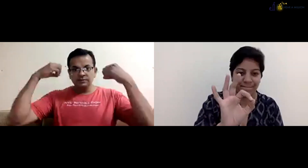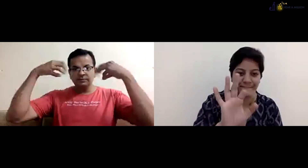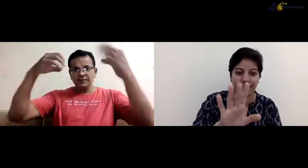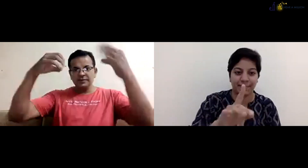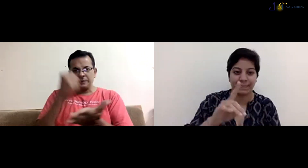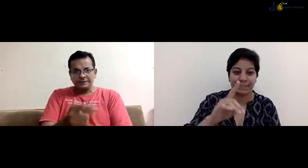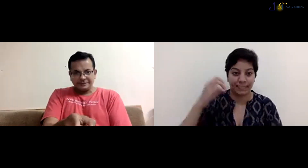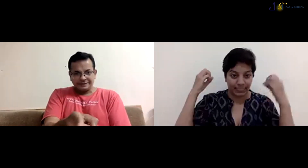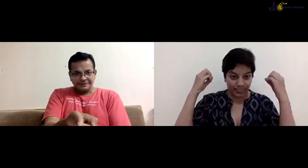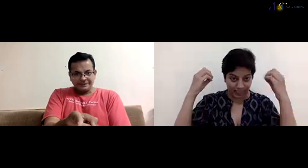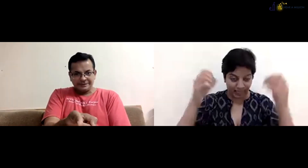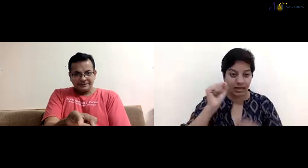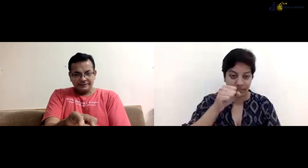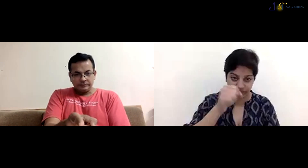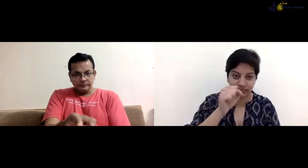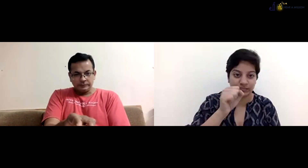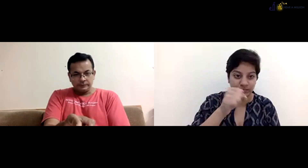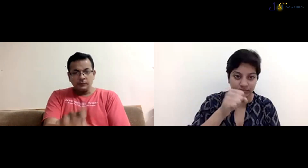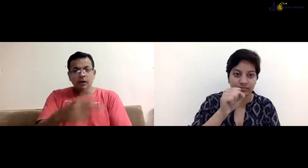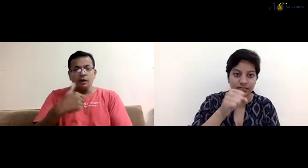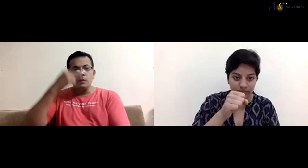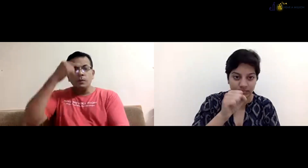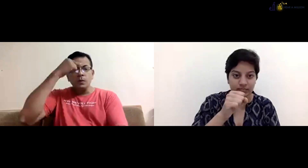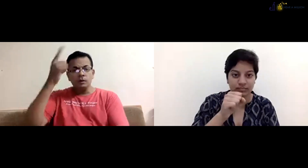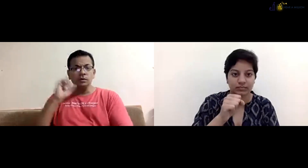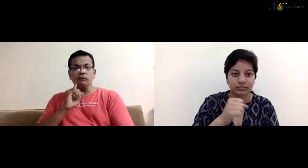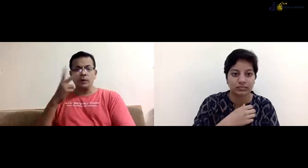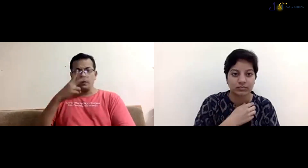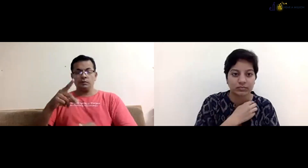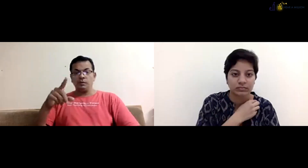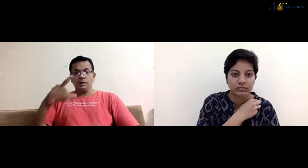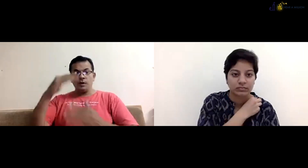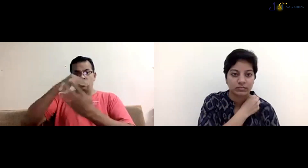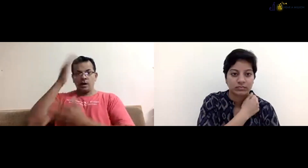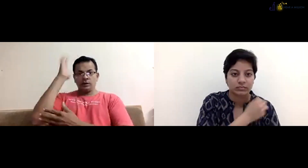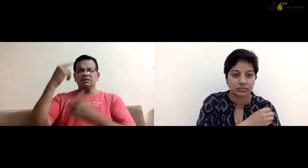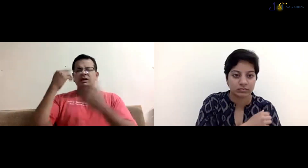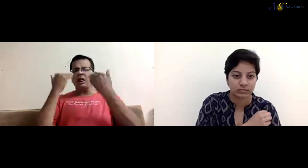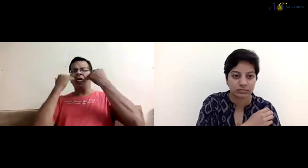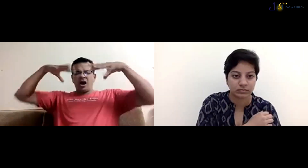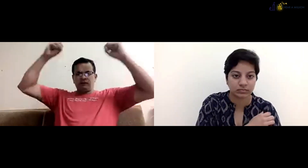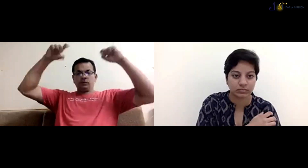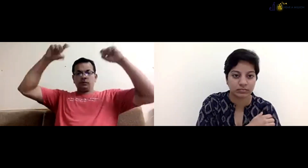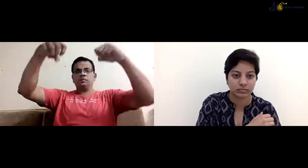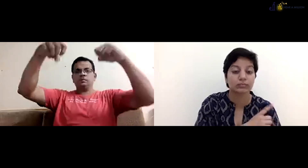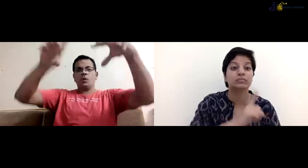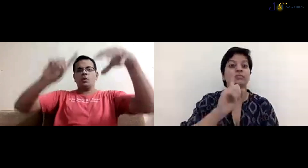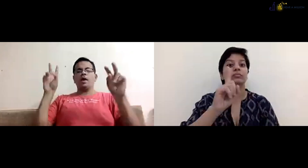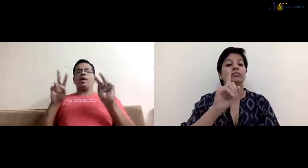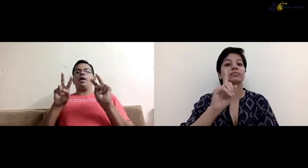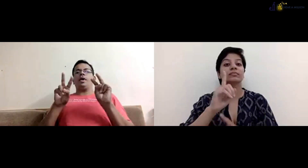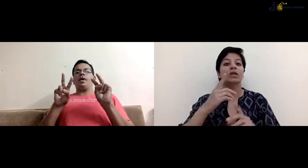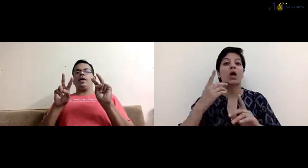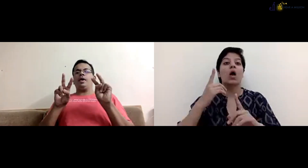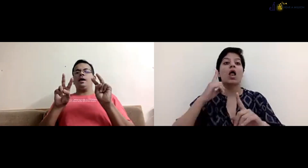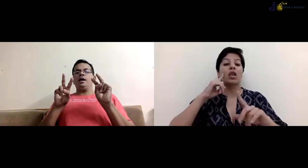someone? Okay, good. So light should be there. Okay, yes, must, as you said, right. Okay, so what's